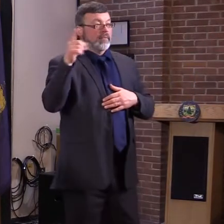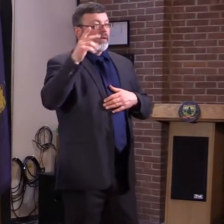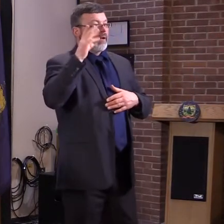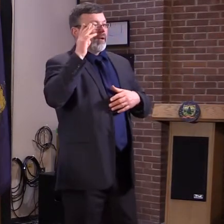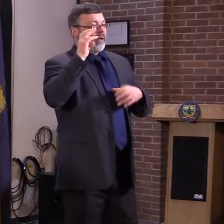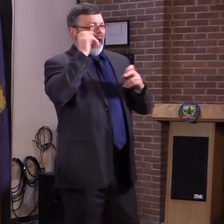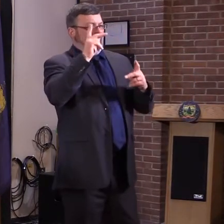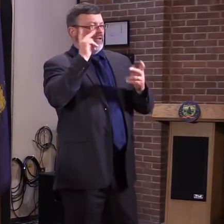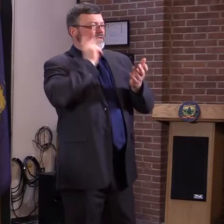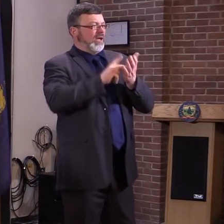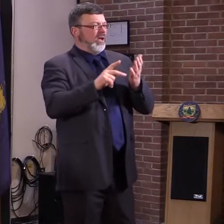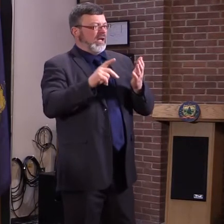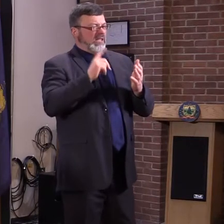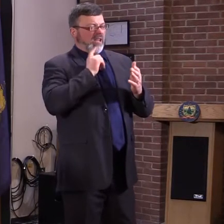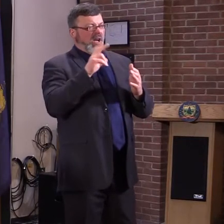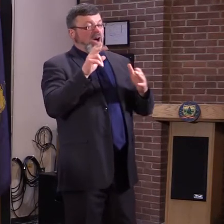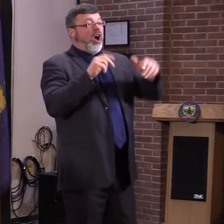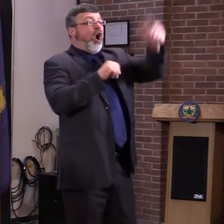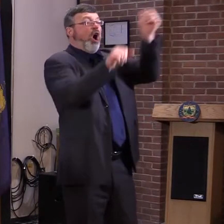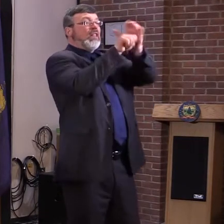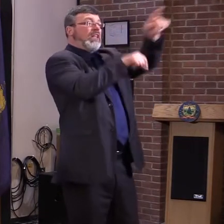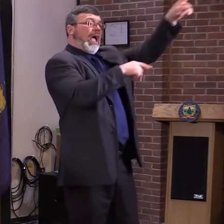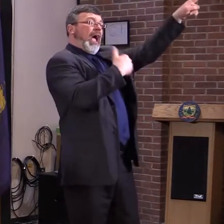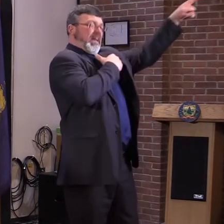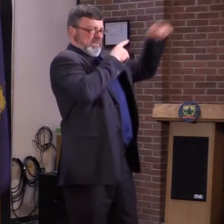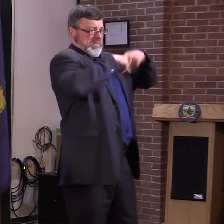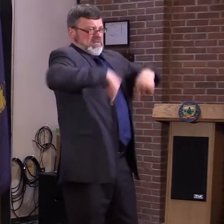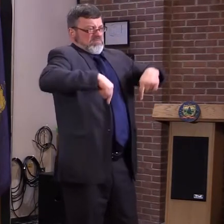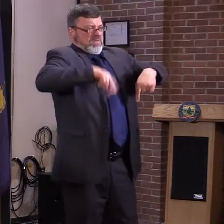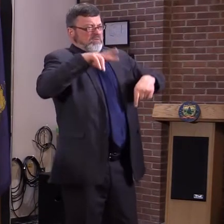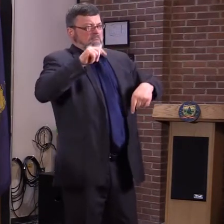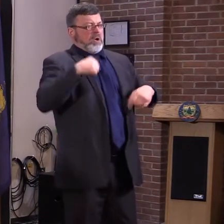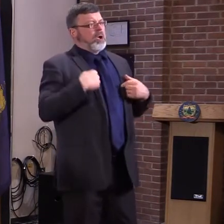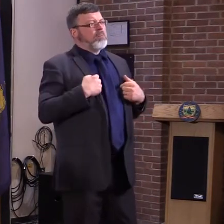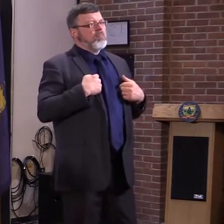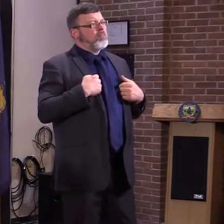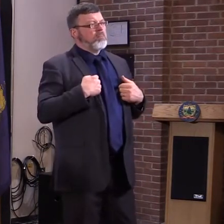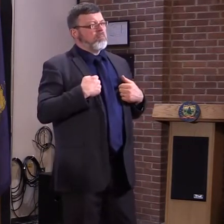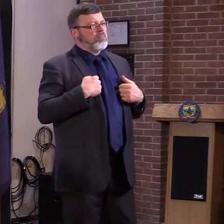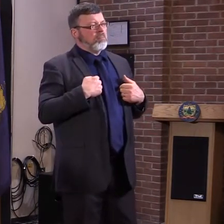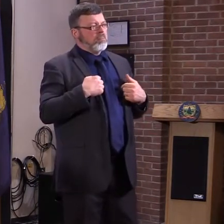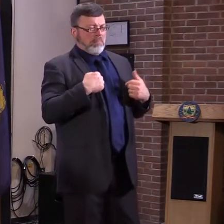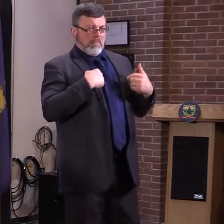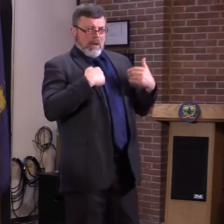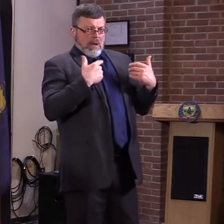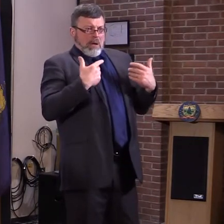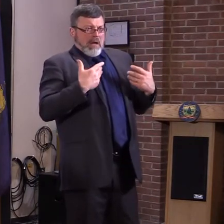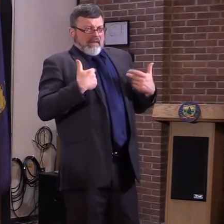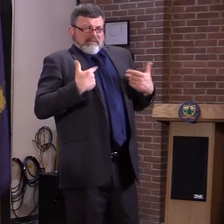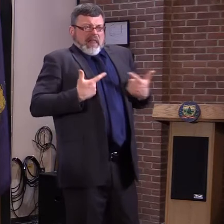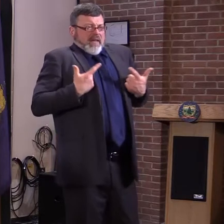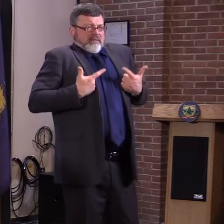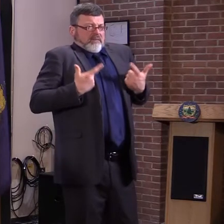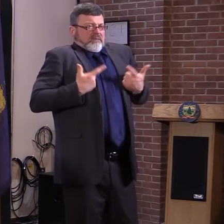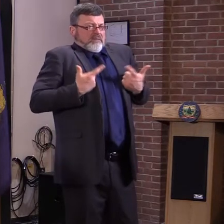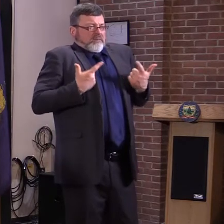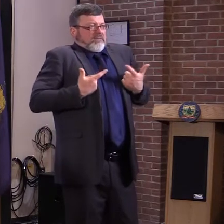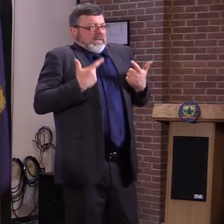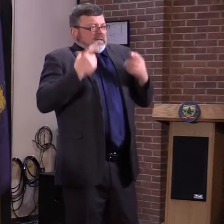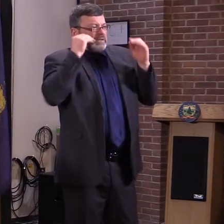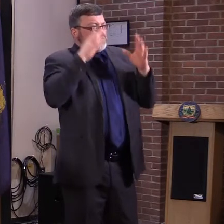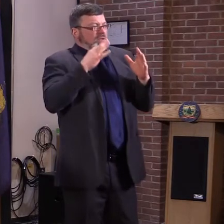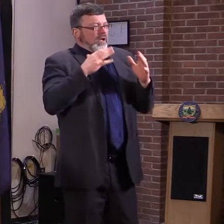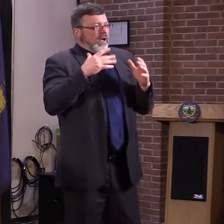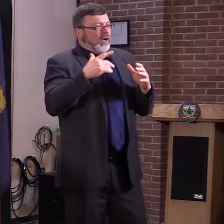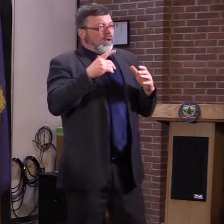has a different size Guard and has different capacity. And what I've observed is our Guard and our priority has been on the healthcare system. So,